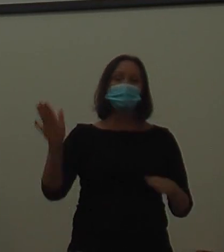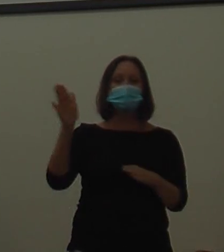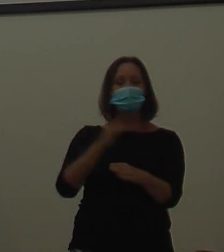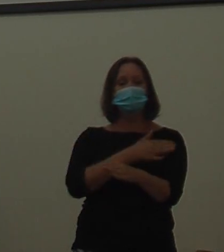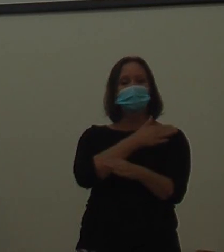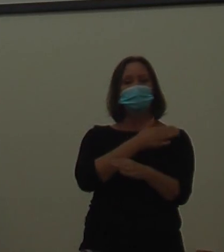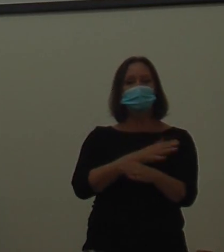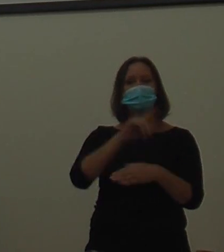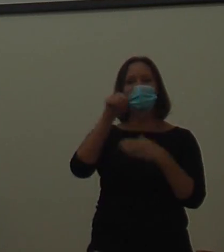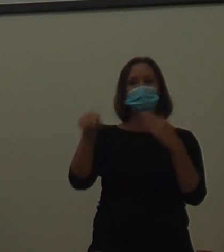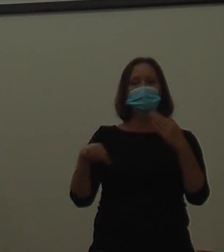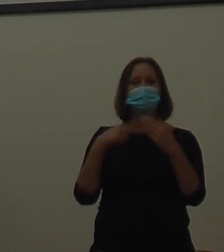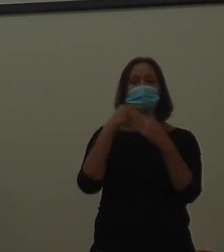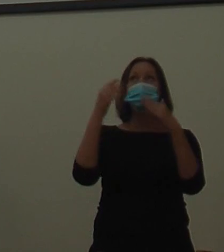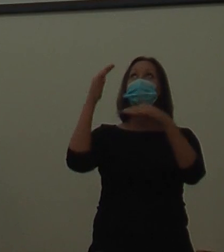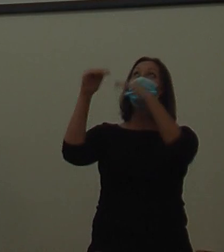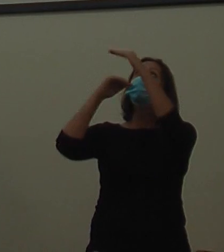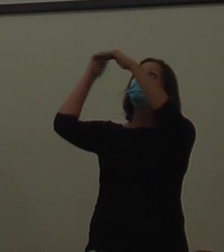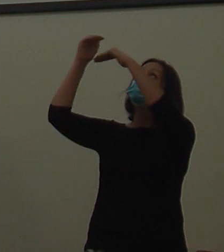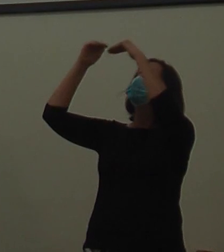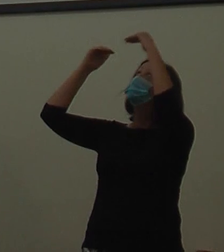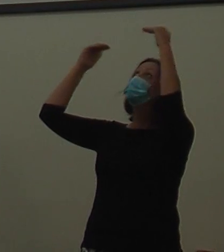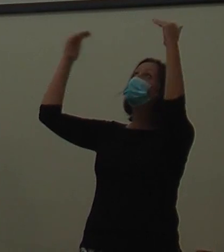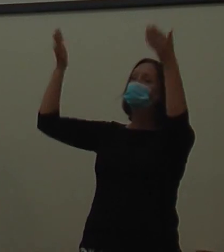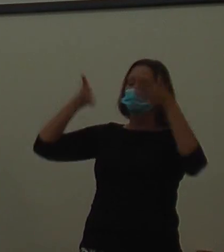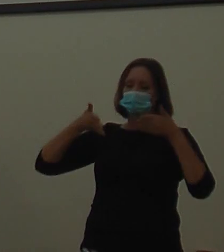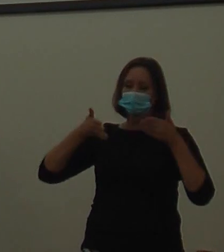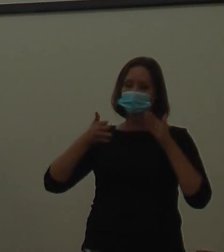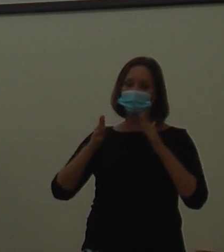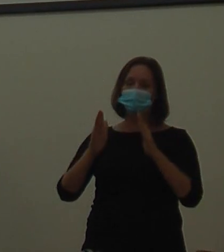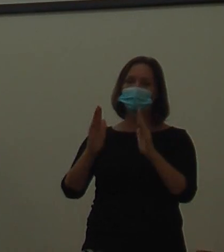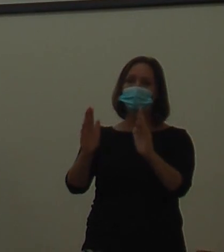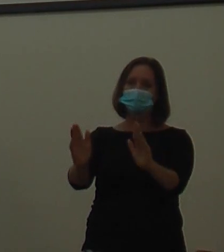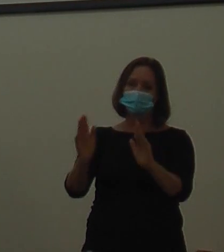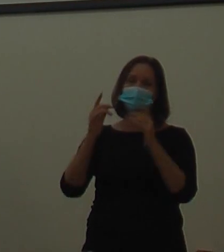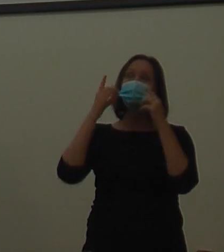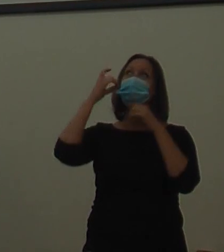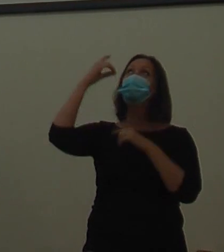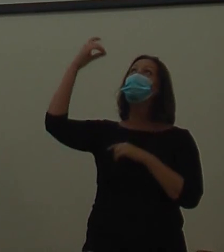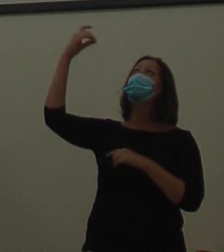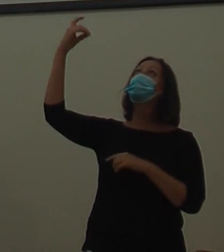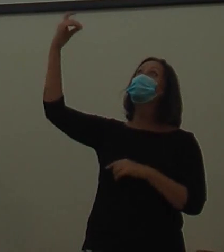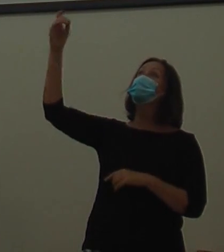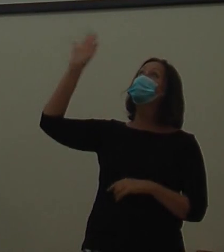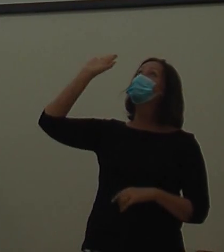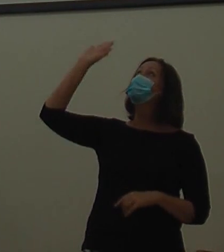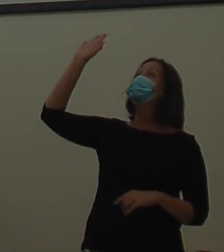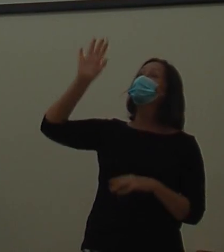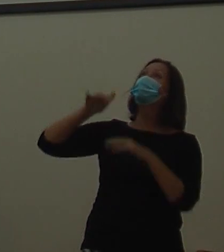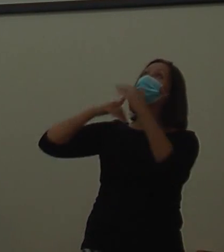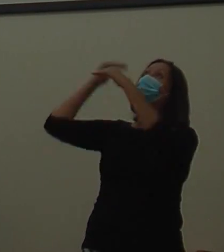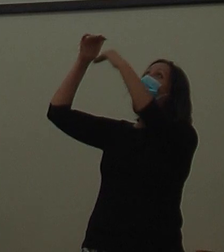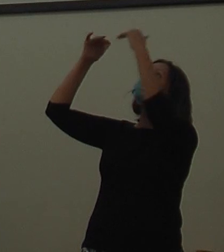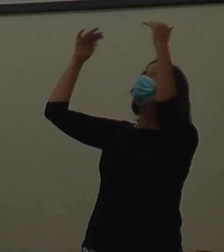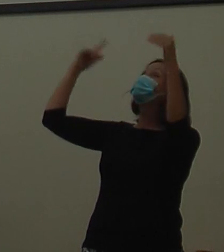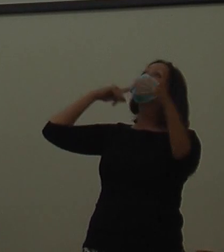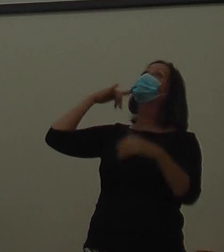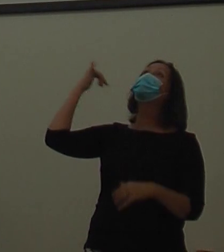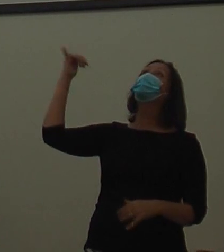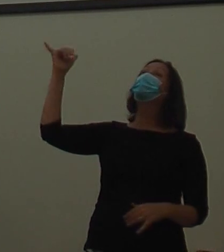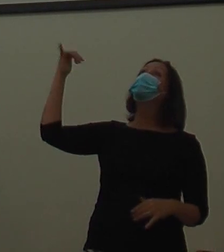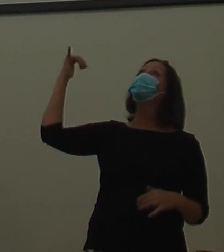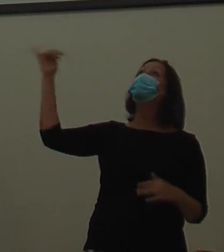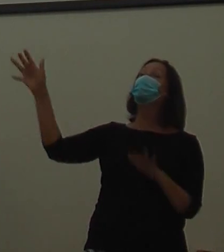me of heaven, let me fondly dream of its golden glory, of